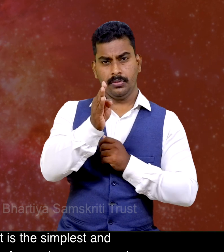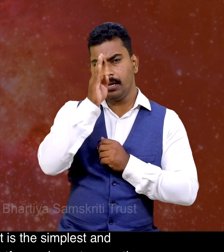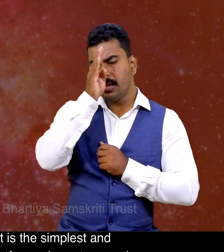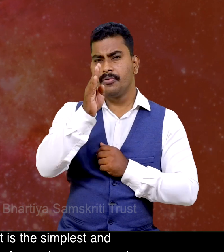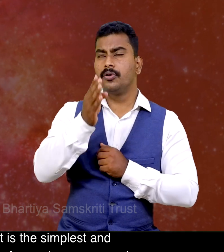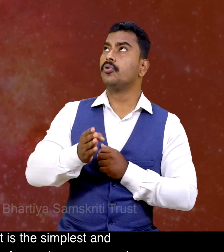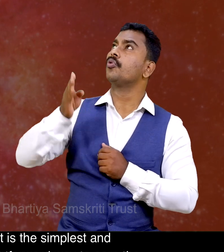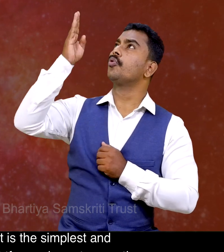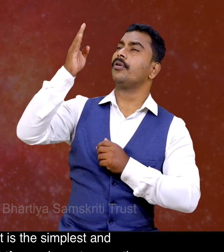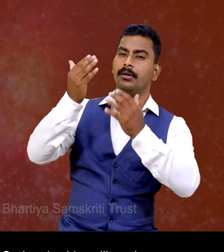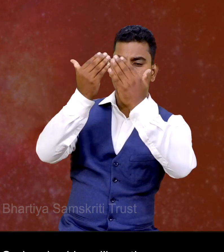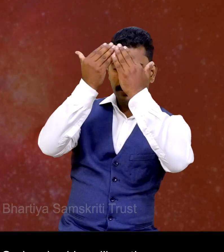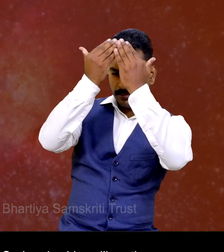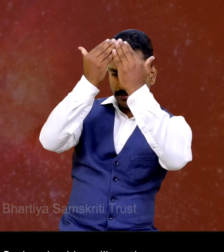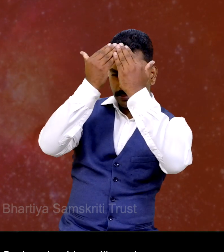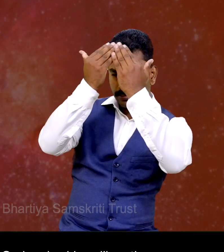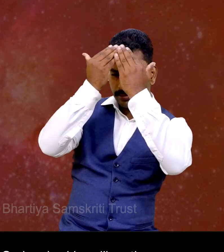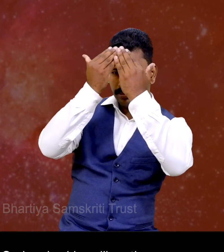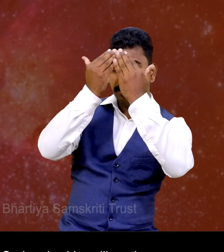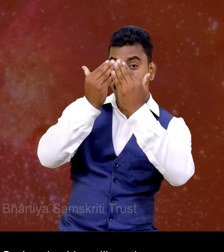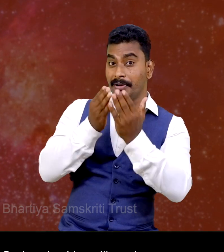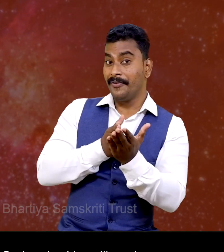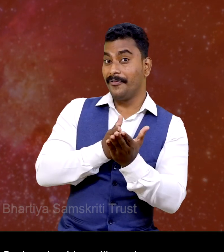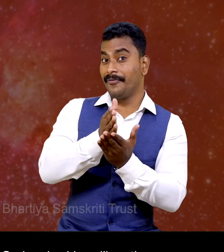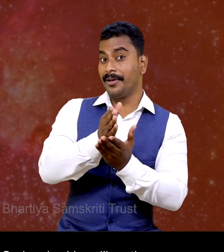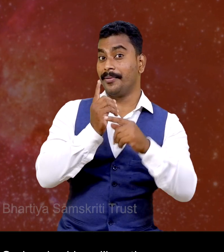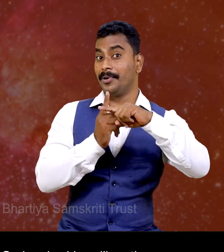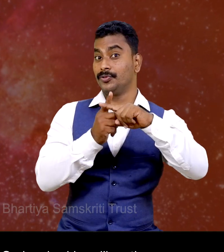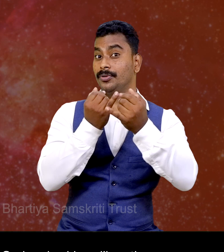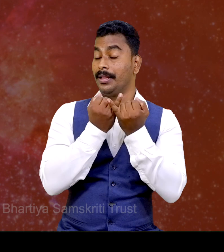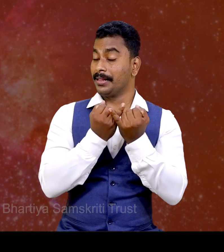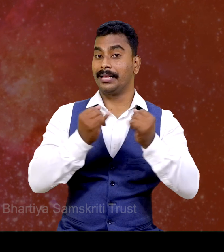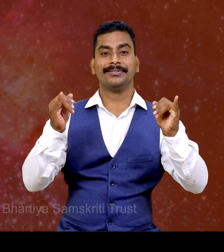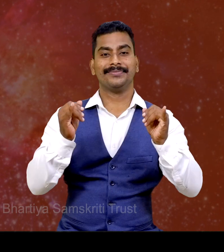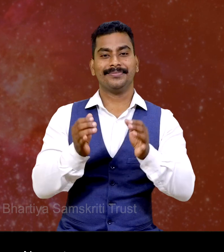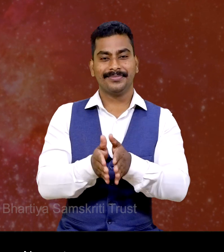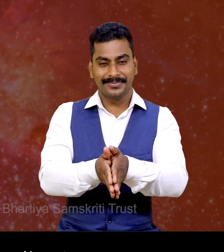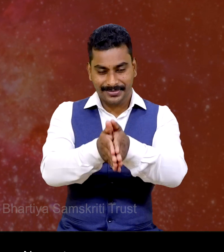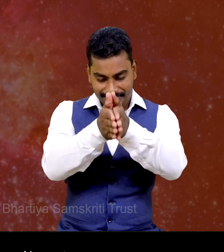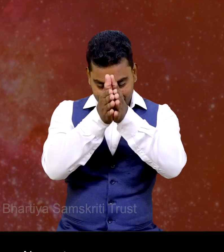to earn the grace of God and achieve liberation. Namaste.